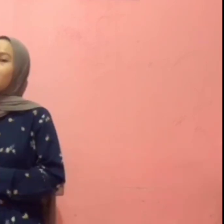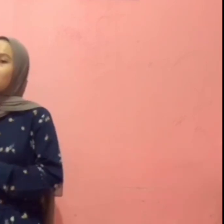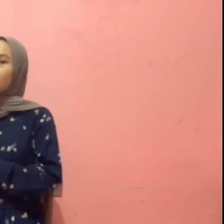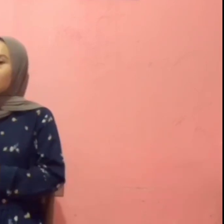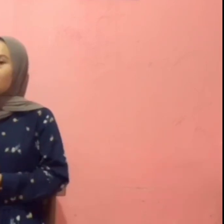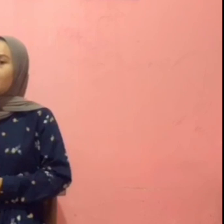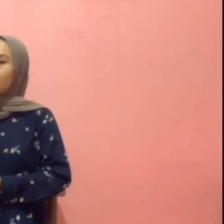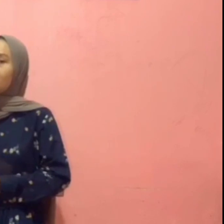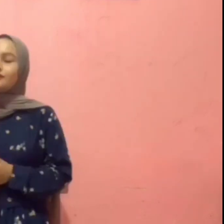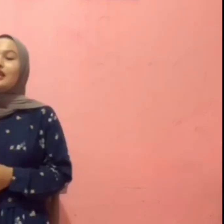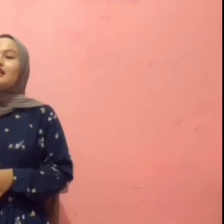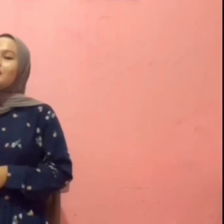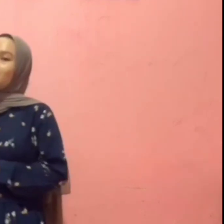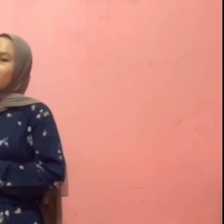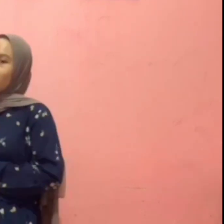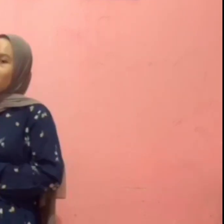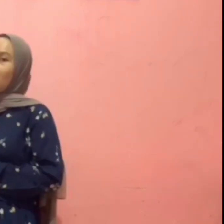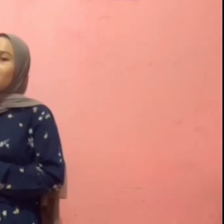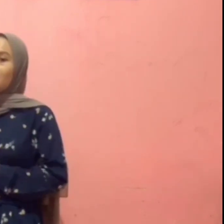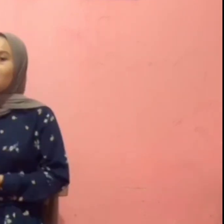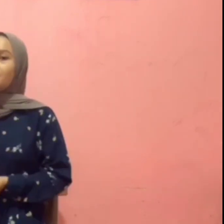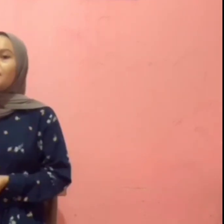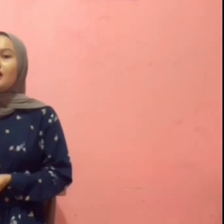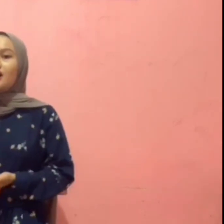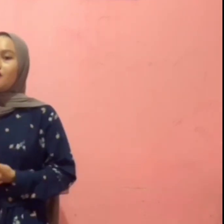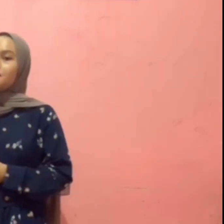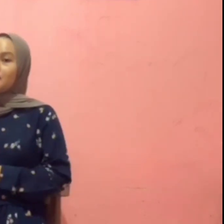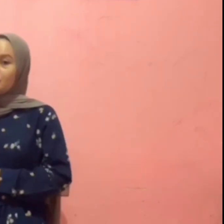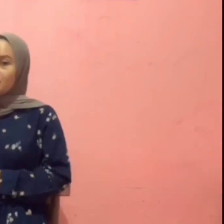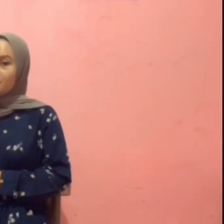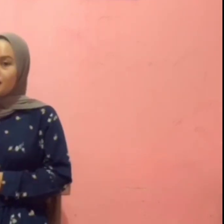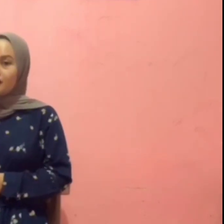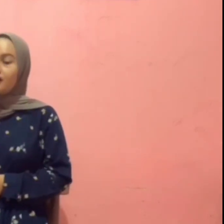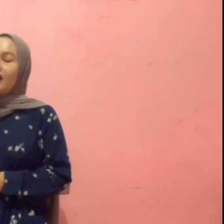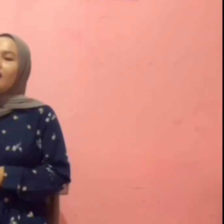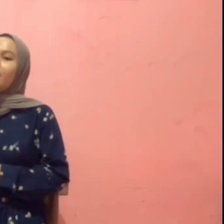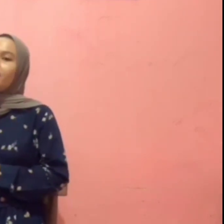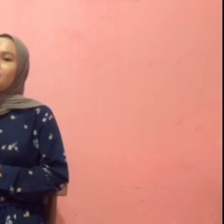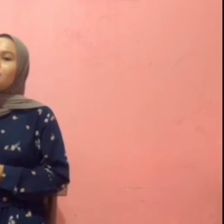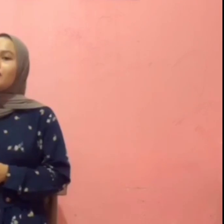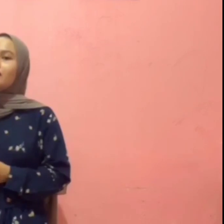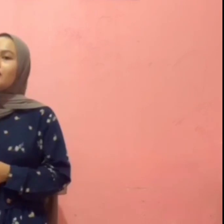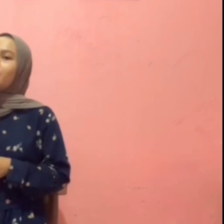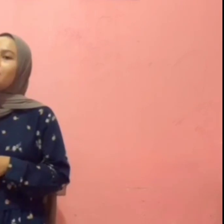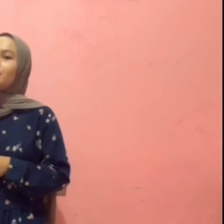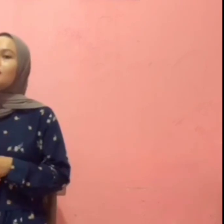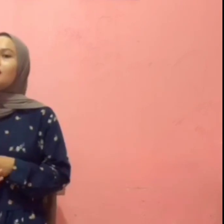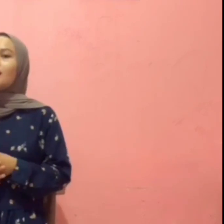special disorder. Some children with autism or special disorder are often struggle developing